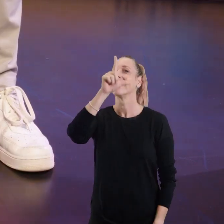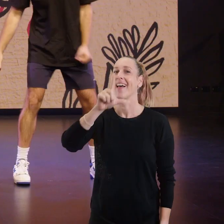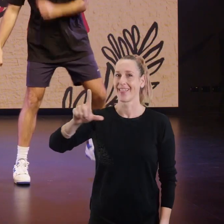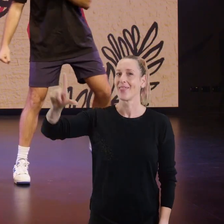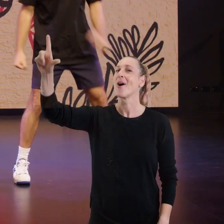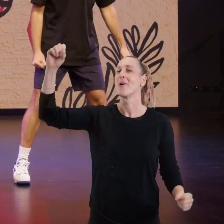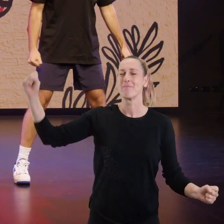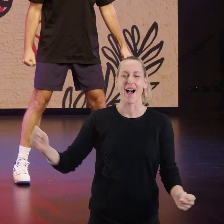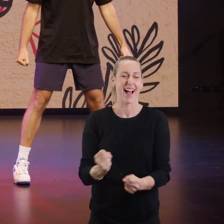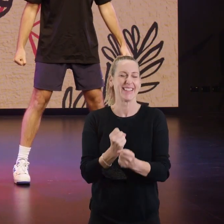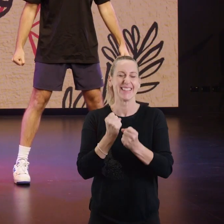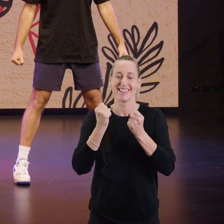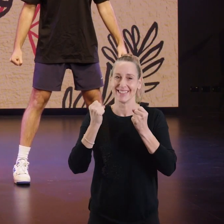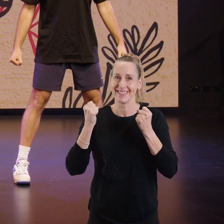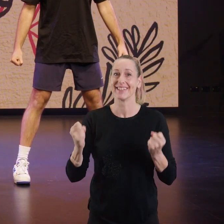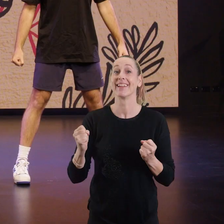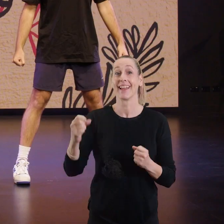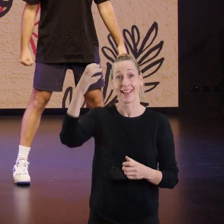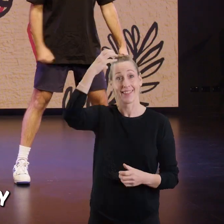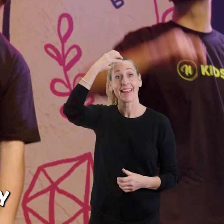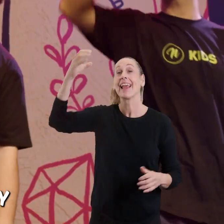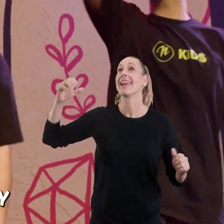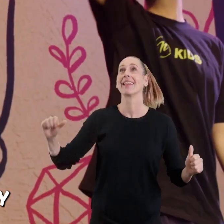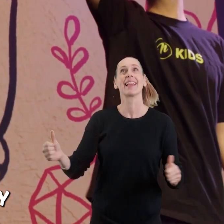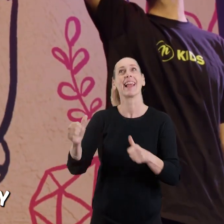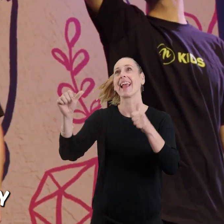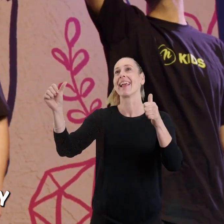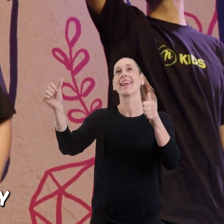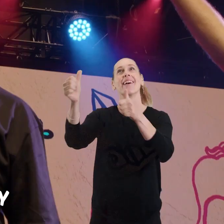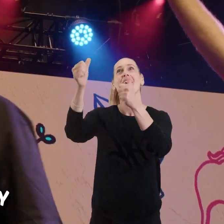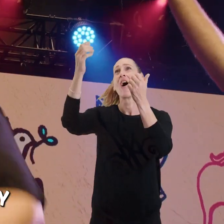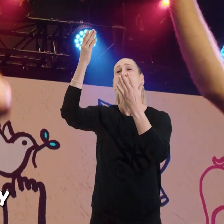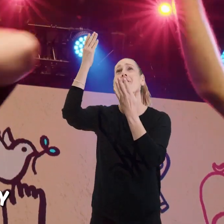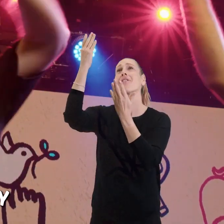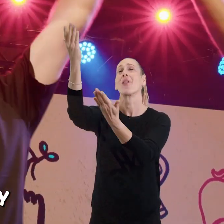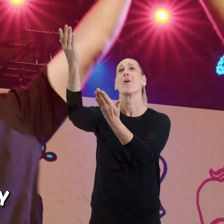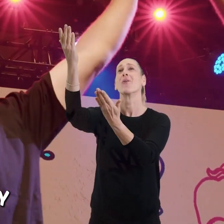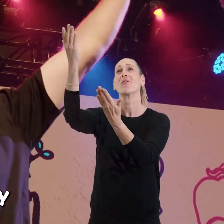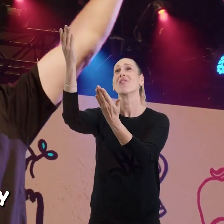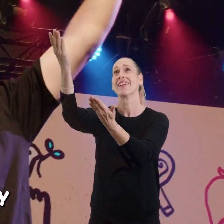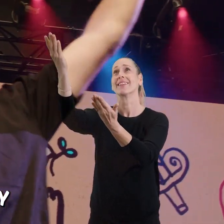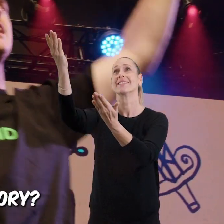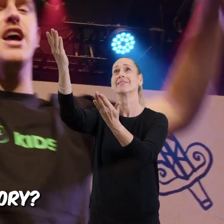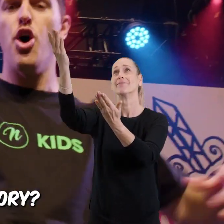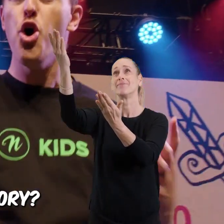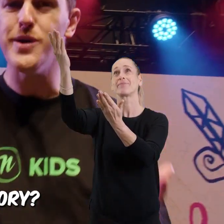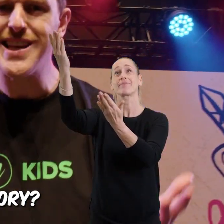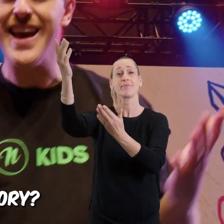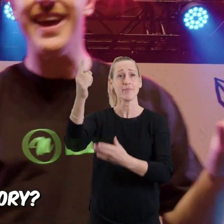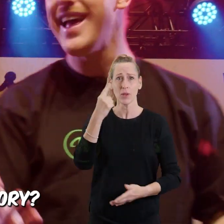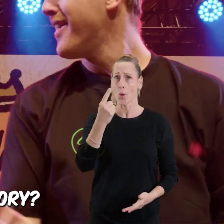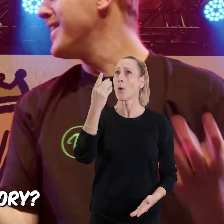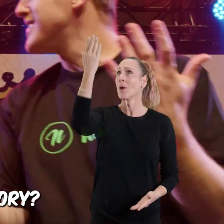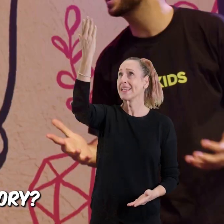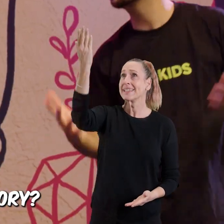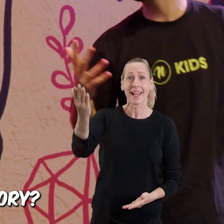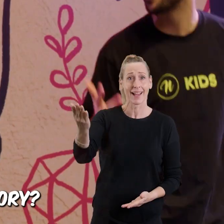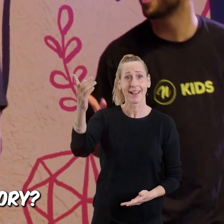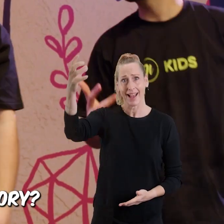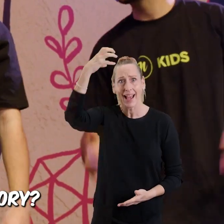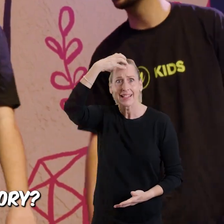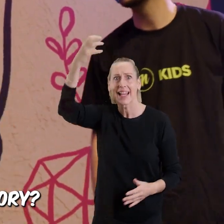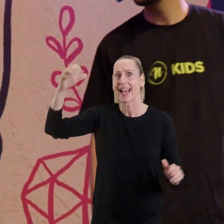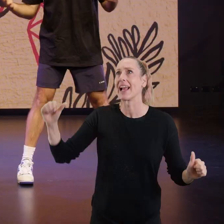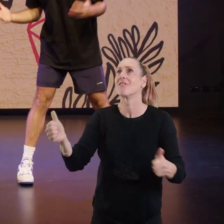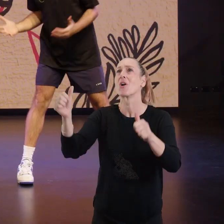The Lord Almighty. He is the King of glory. Who is he, this King